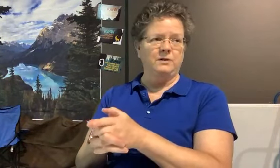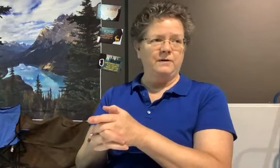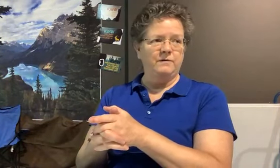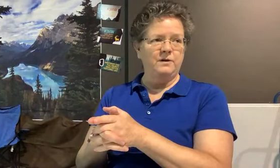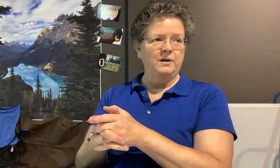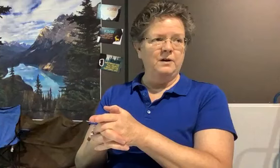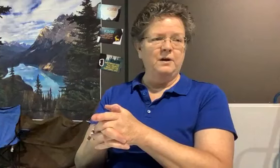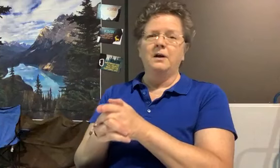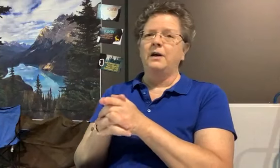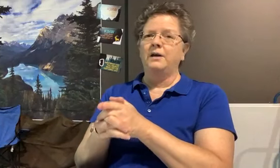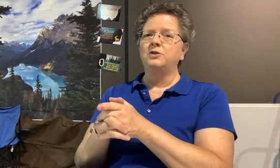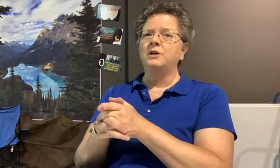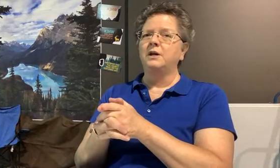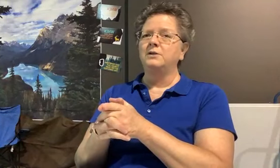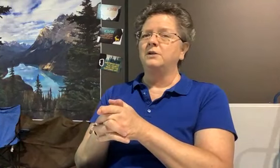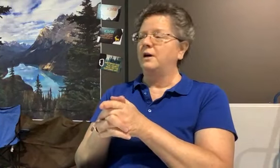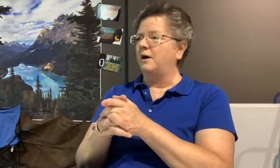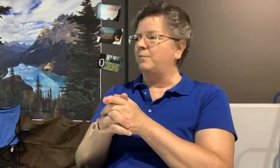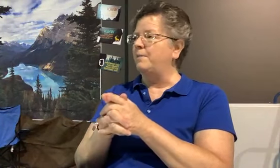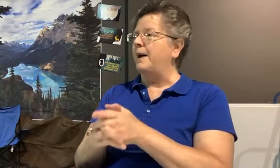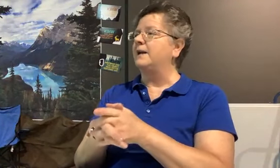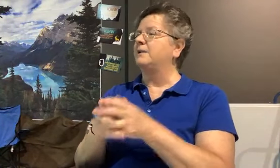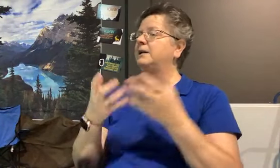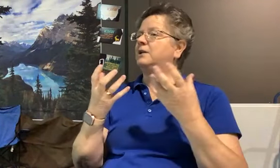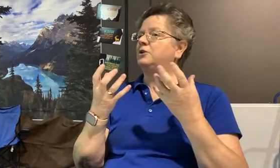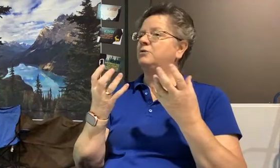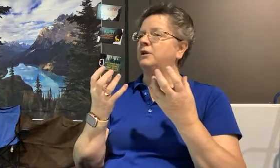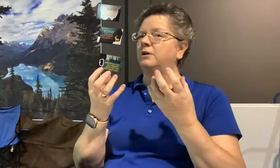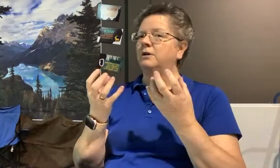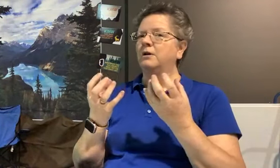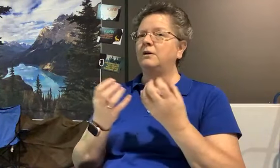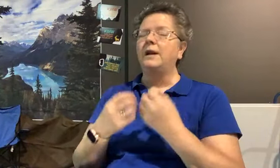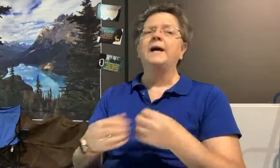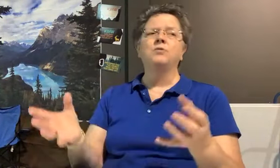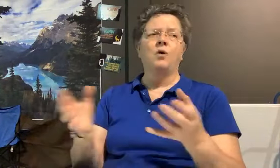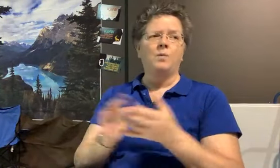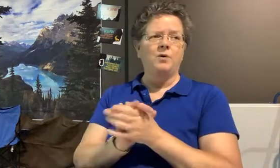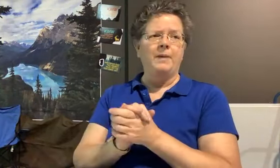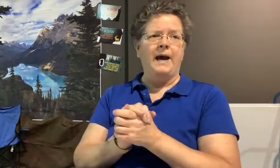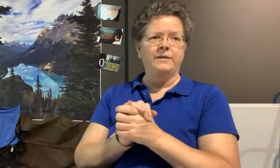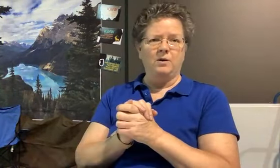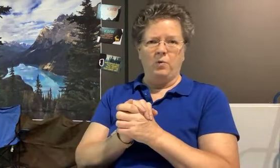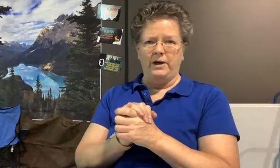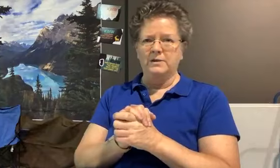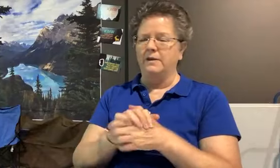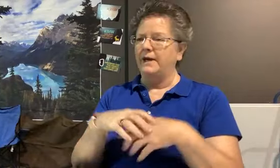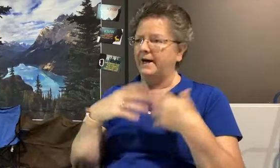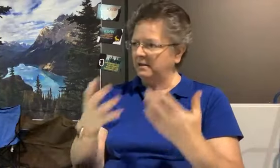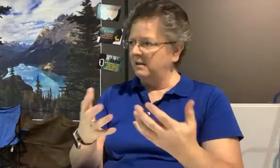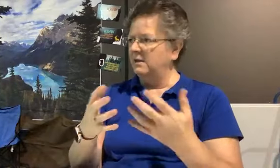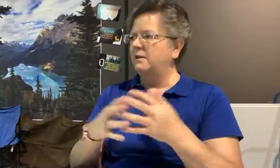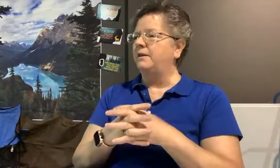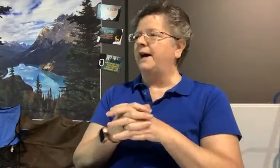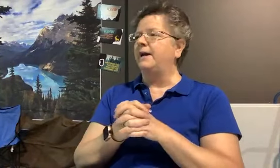live. And she has been battling it using natural homeopathic ways, and